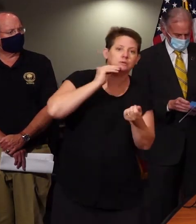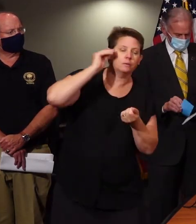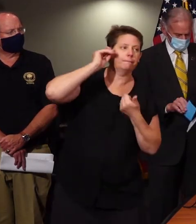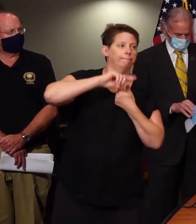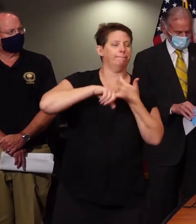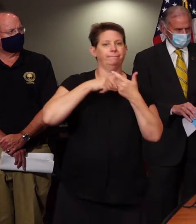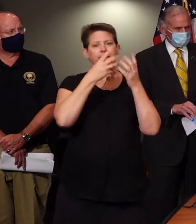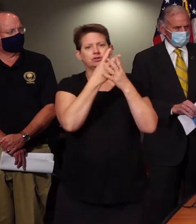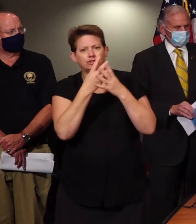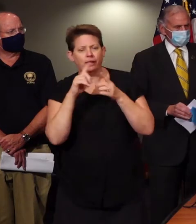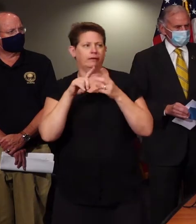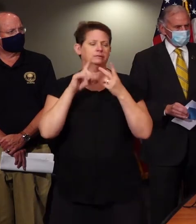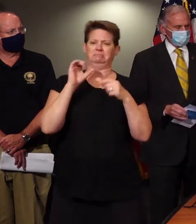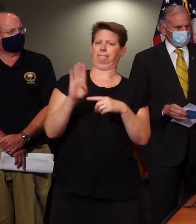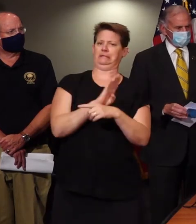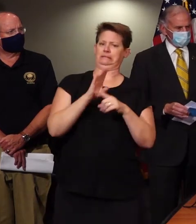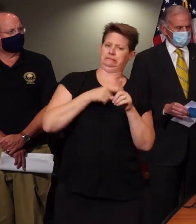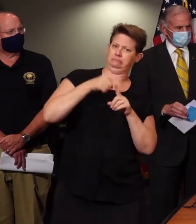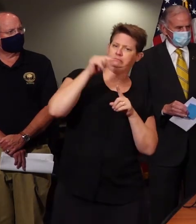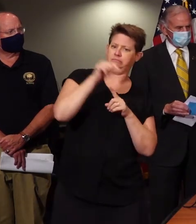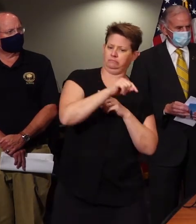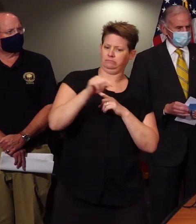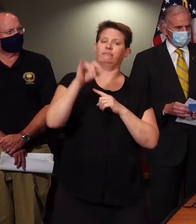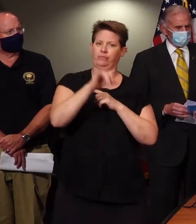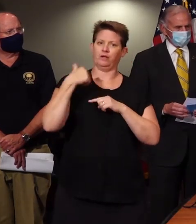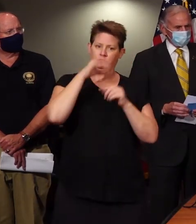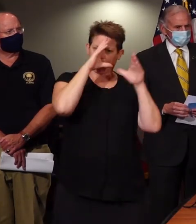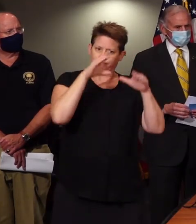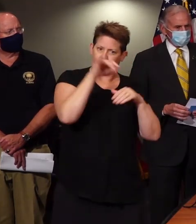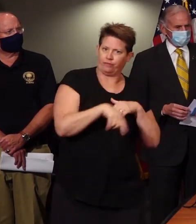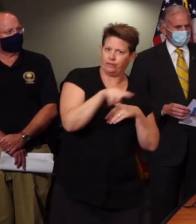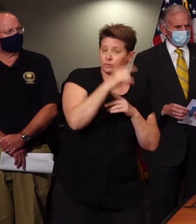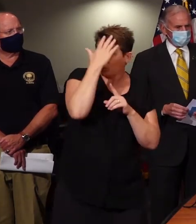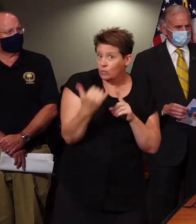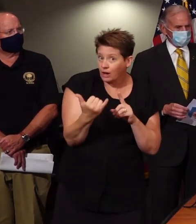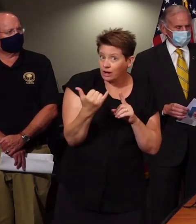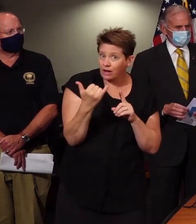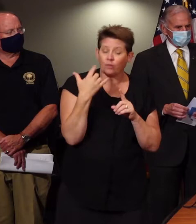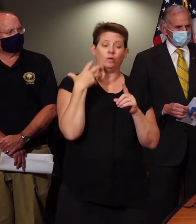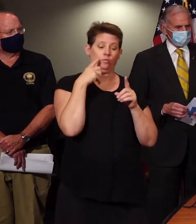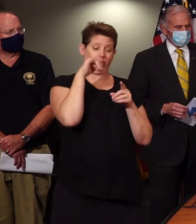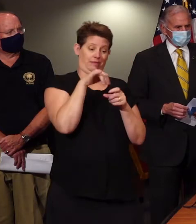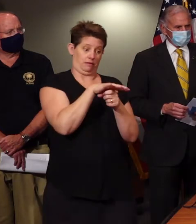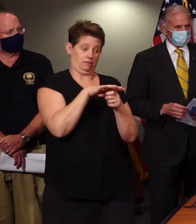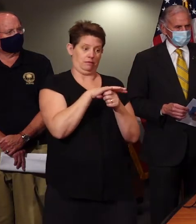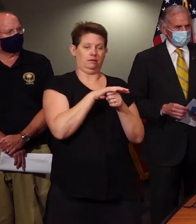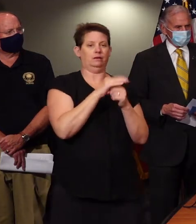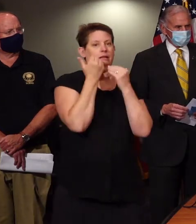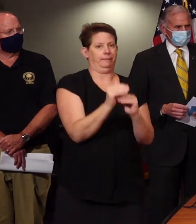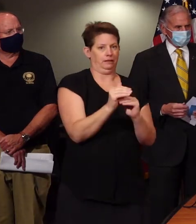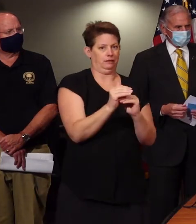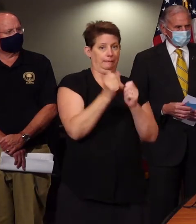facilities, certain businesses or other facilities, and the intent is to prevent local outbreaks within those facilities